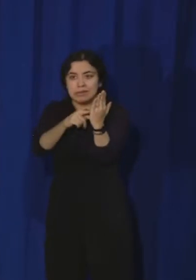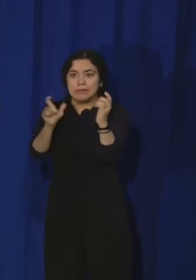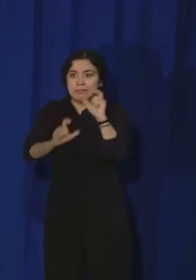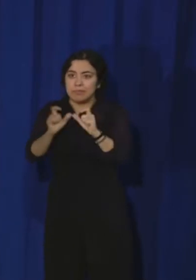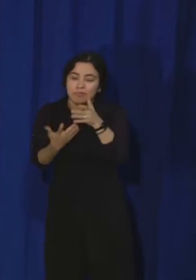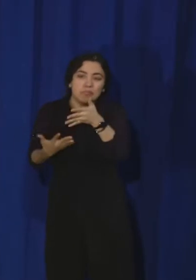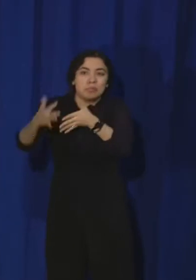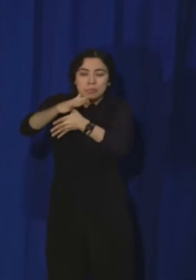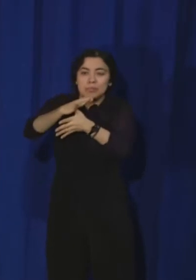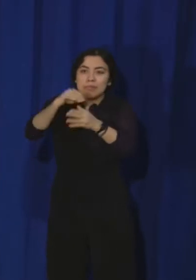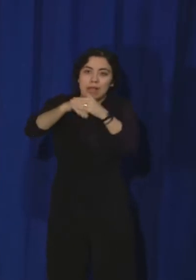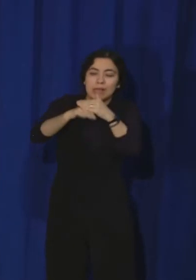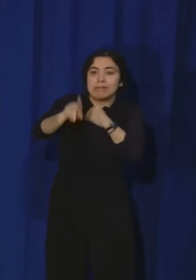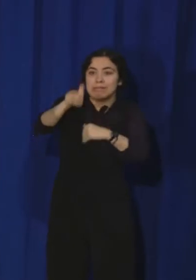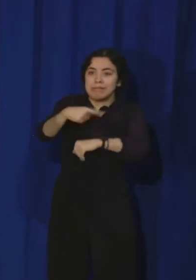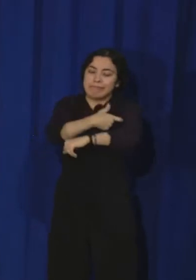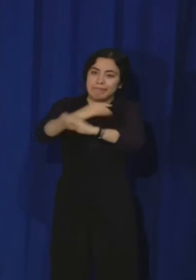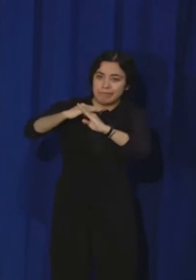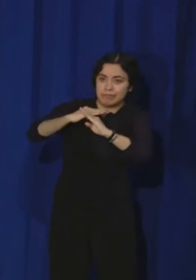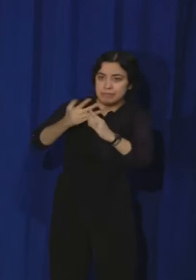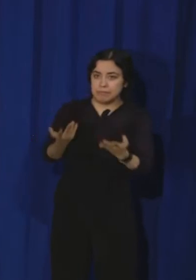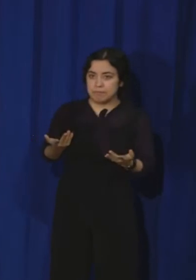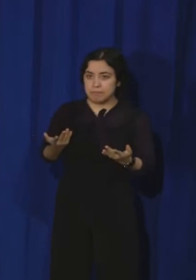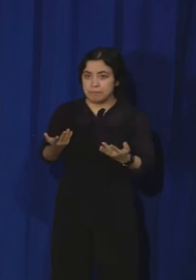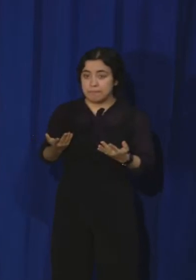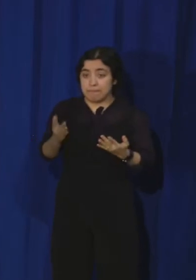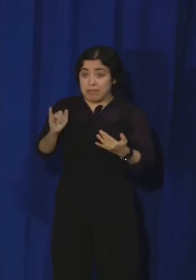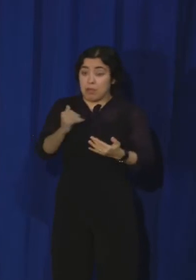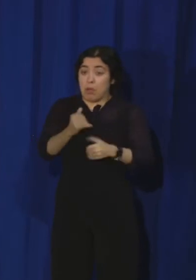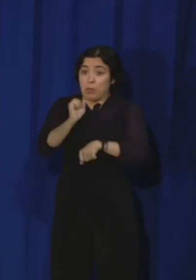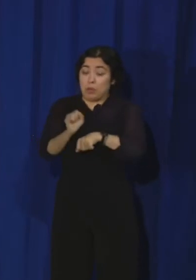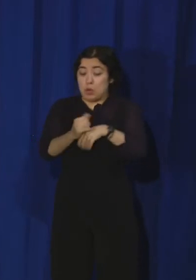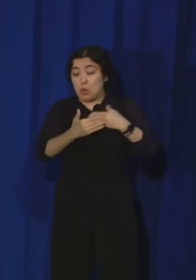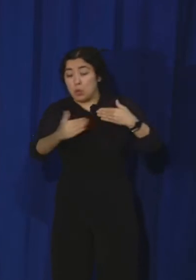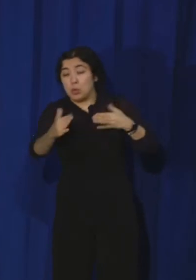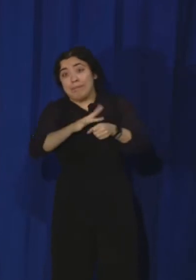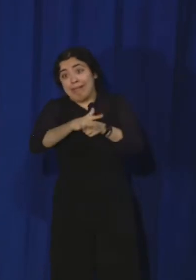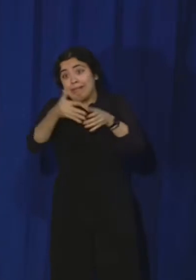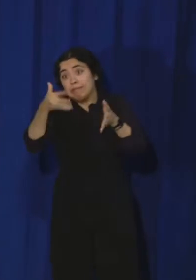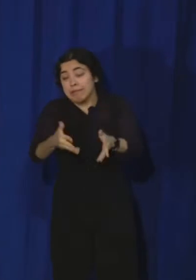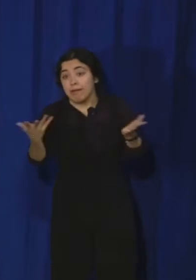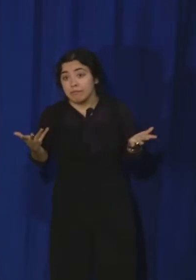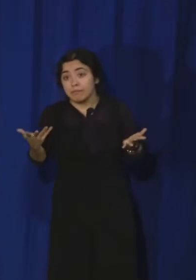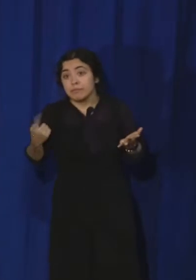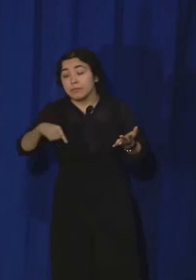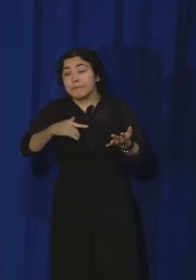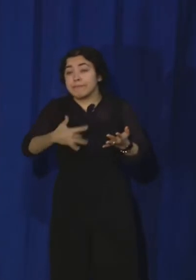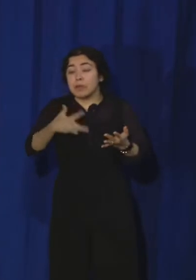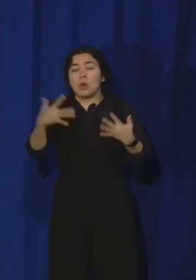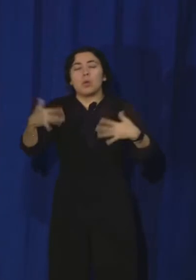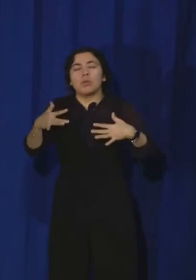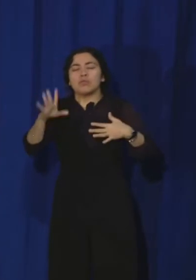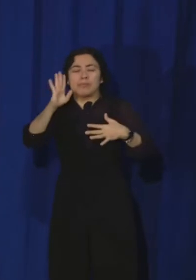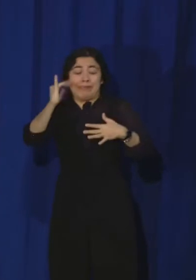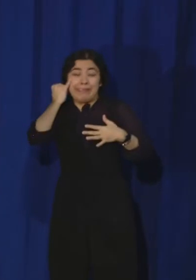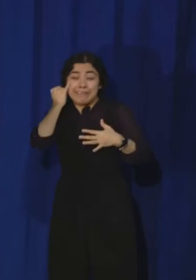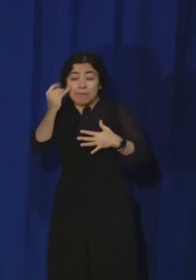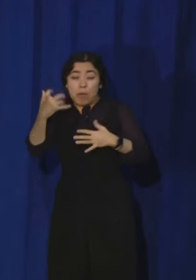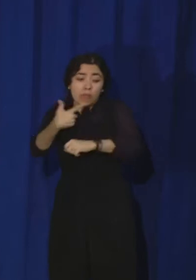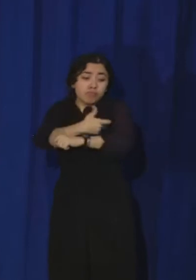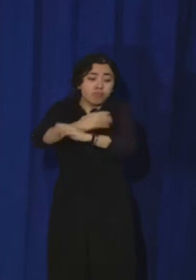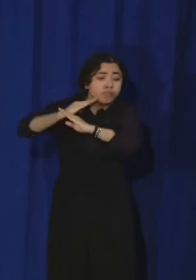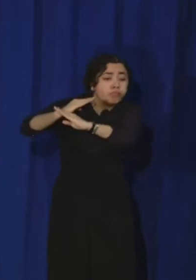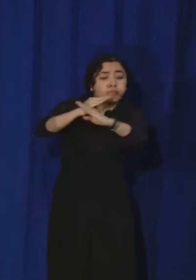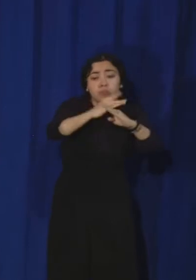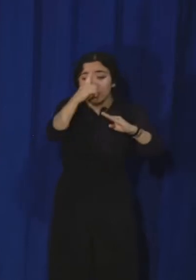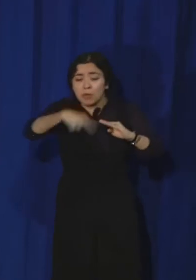vaccine. This is the work in front of us, and we feel that if we are going to get towards maximal impact, we have to really move